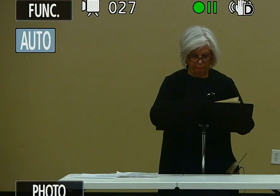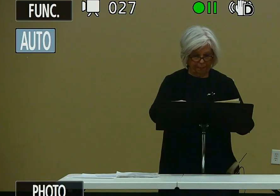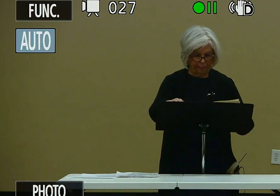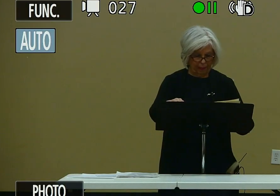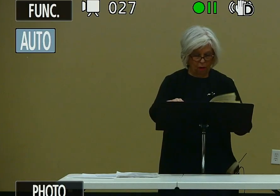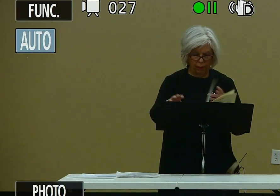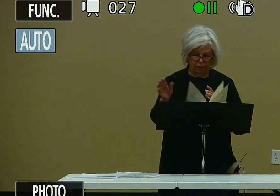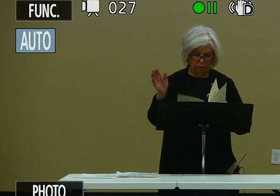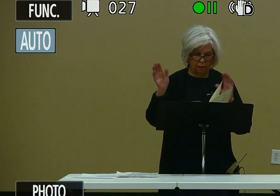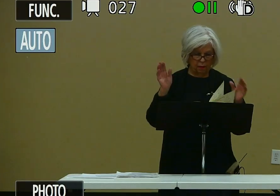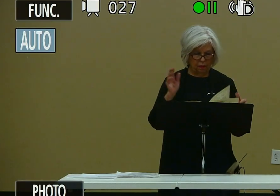oh, wait.